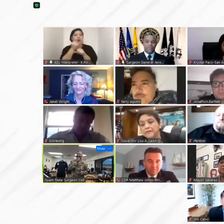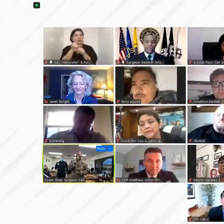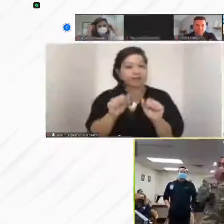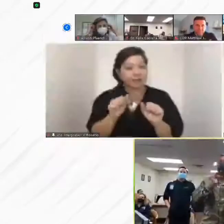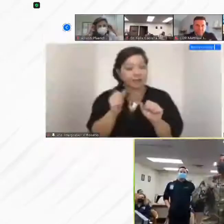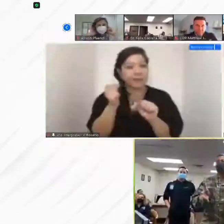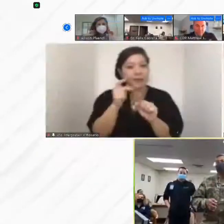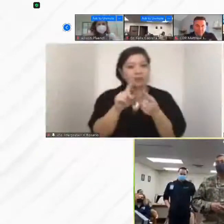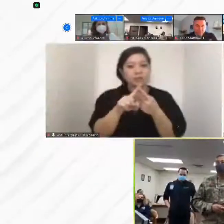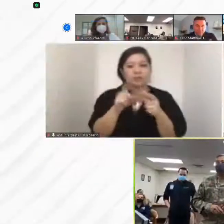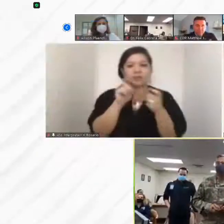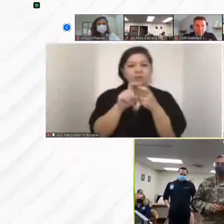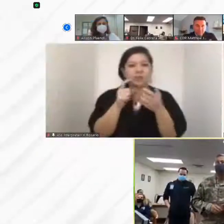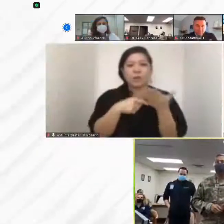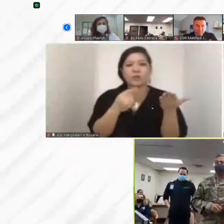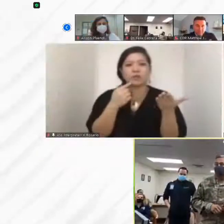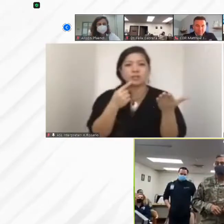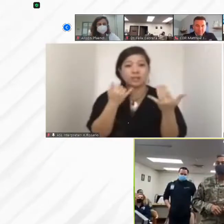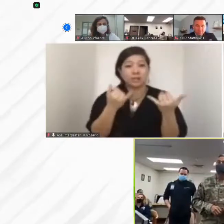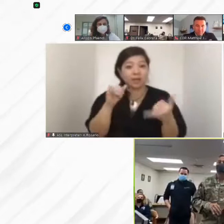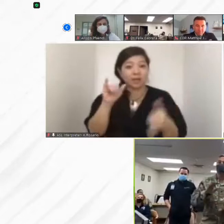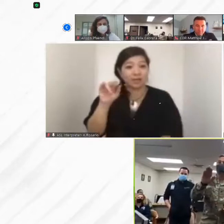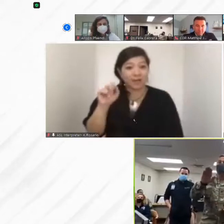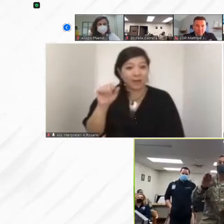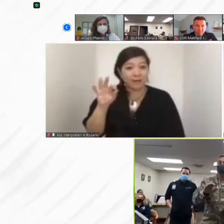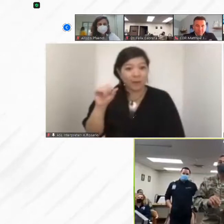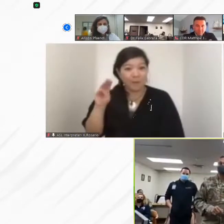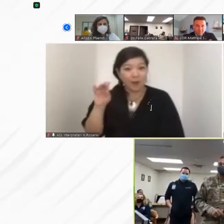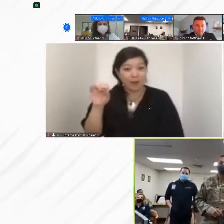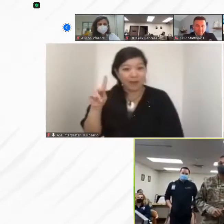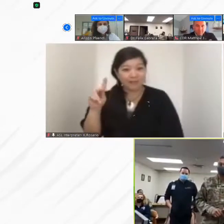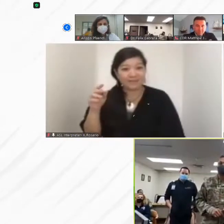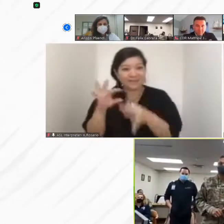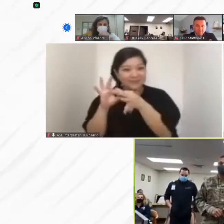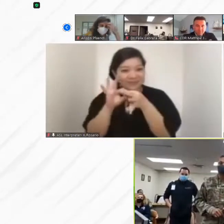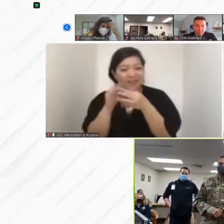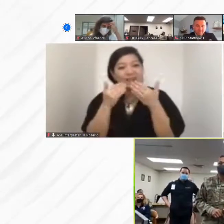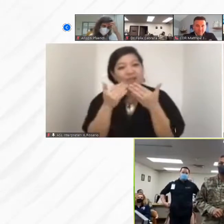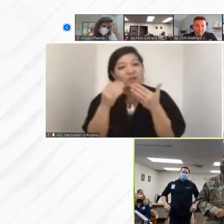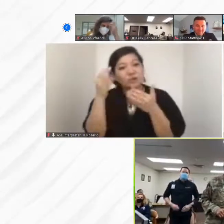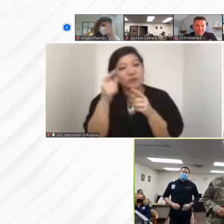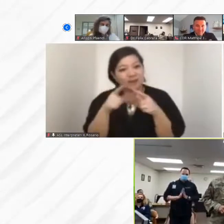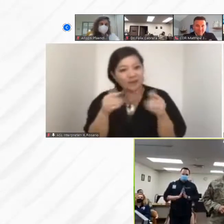back to exactly what you're saying. Inat fat maulik. So just maasi for taking the time with us today.